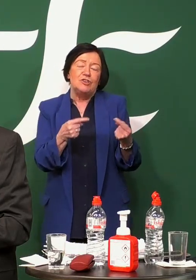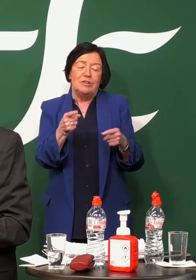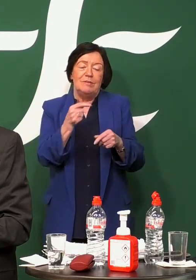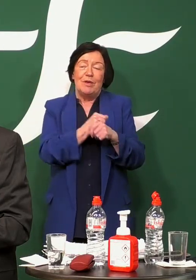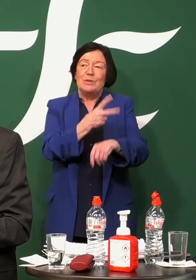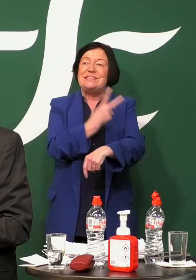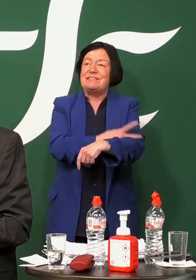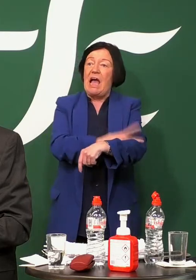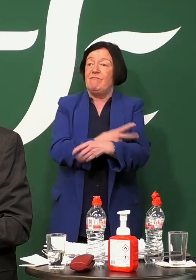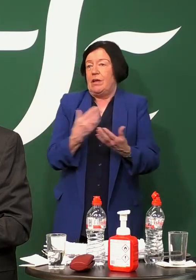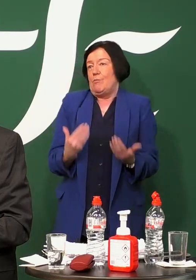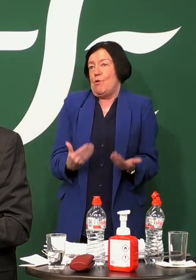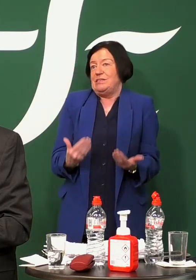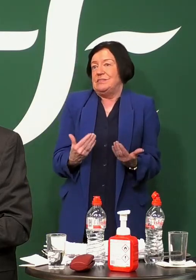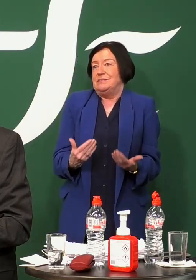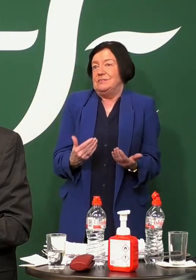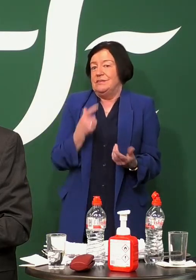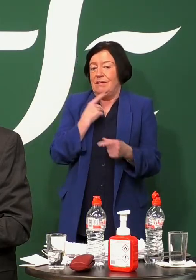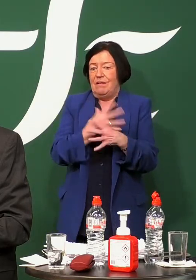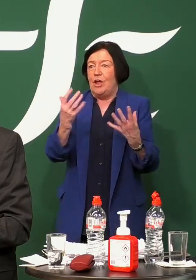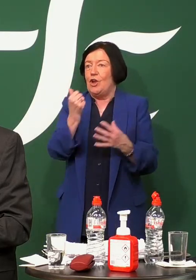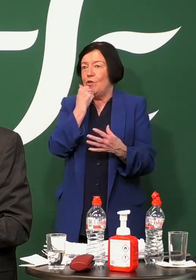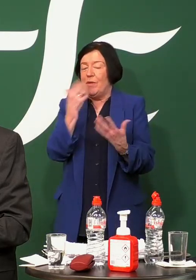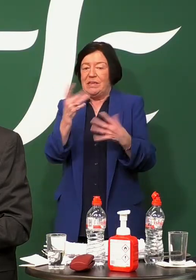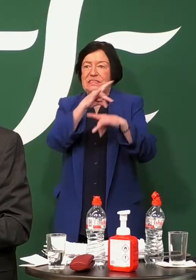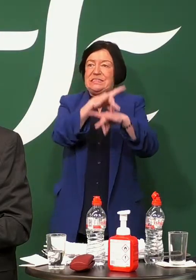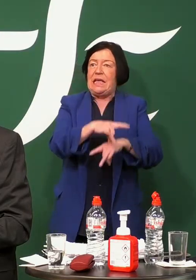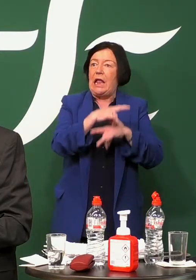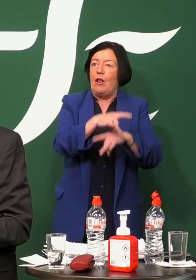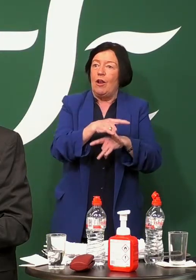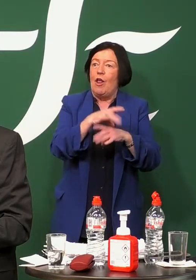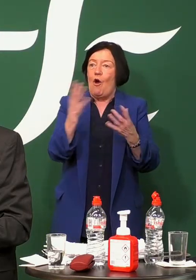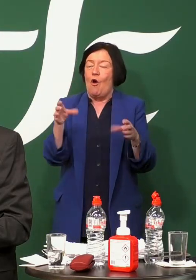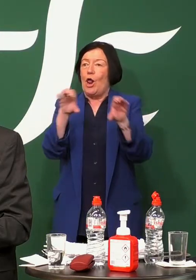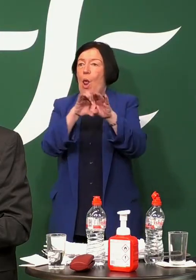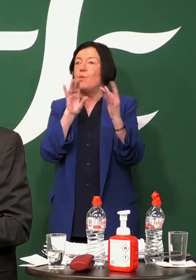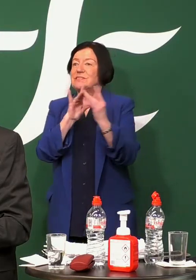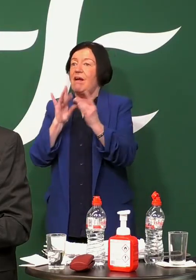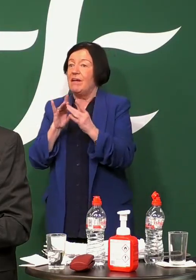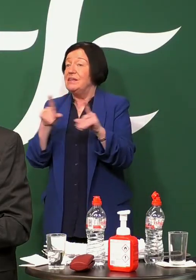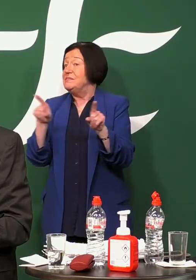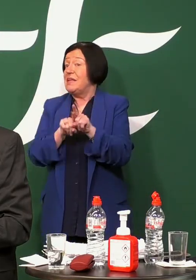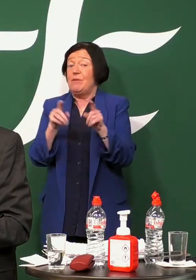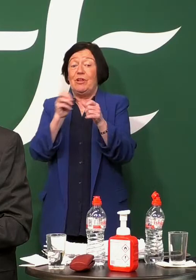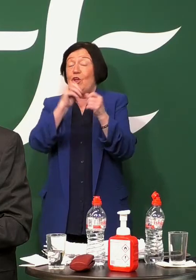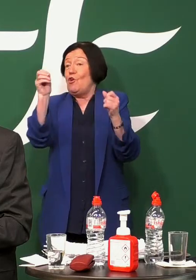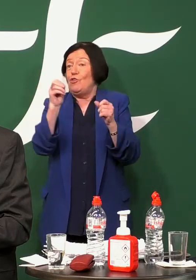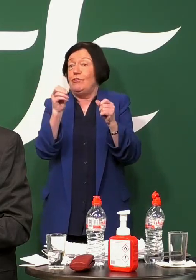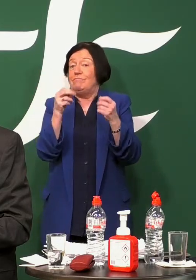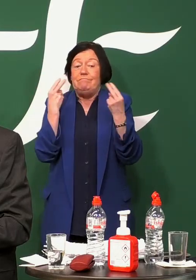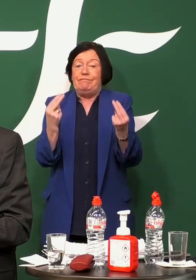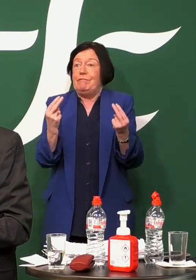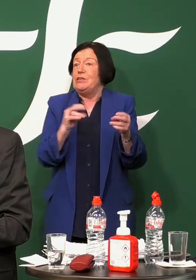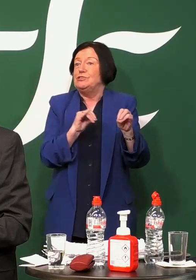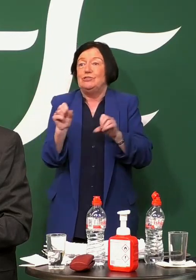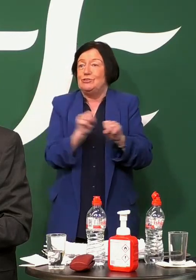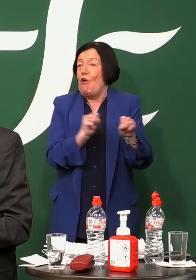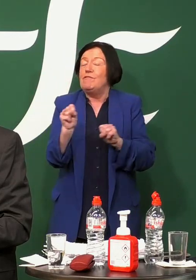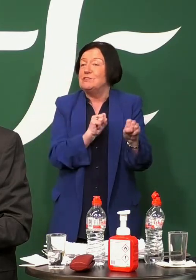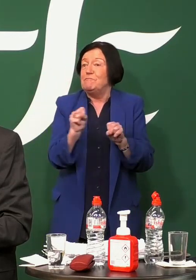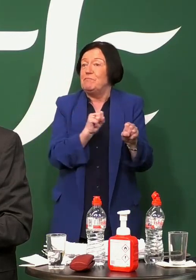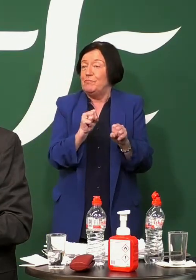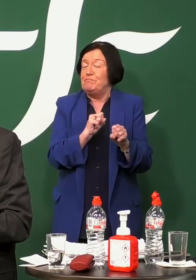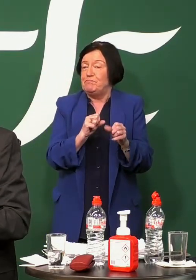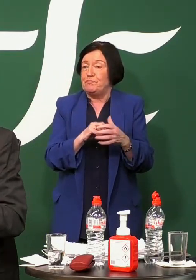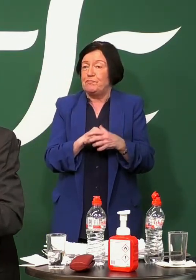to staffing at present, because of the amount of people out either sick or close contact is the same as every other essential service that